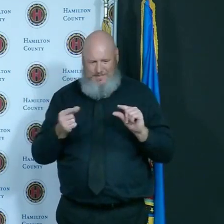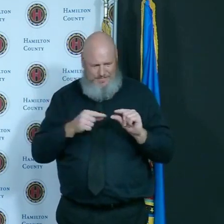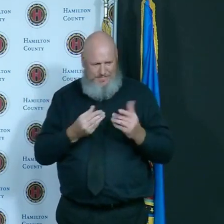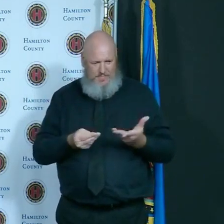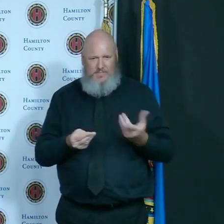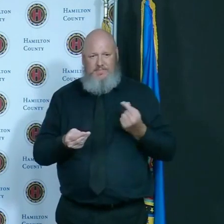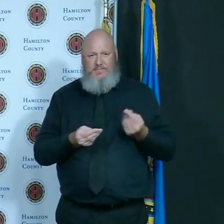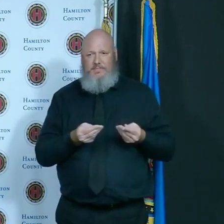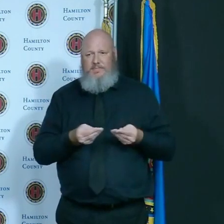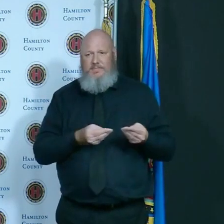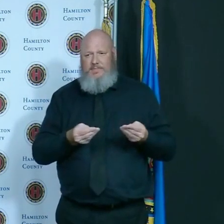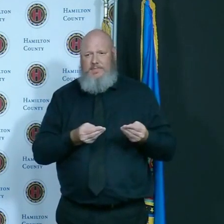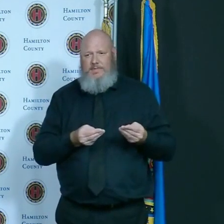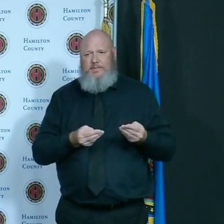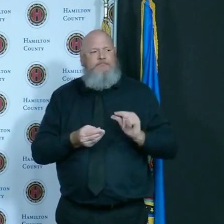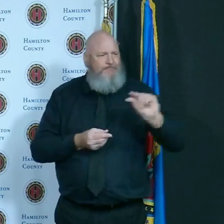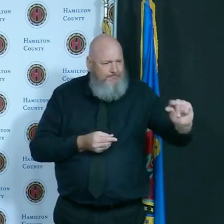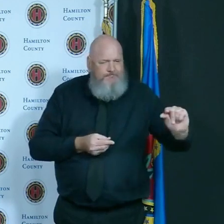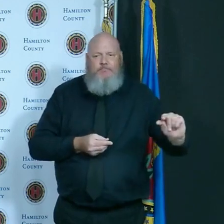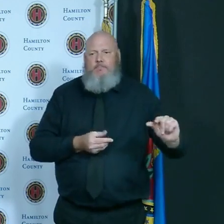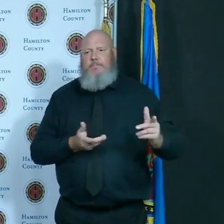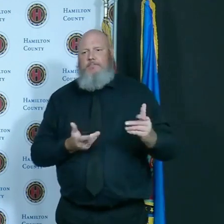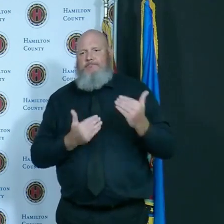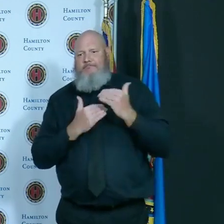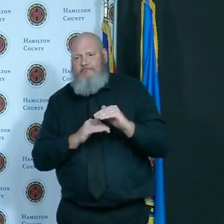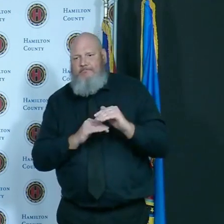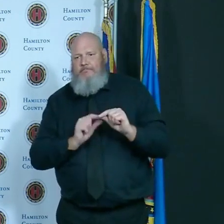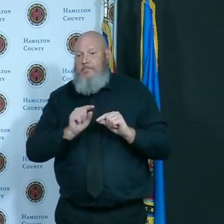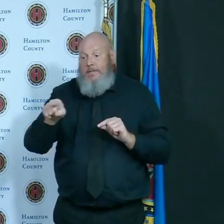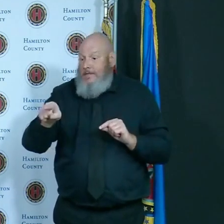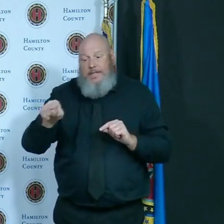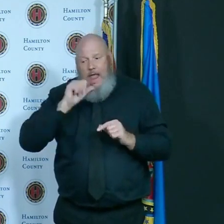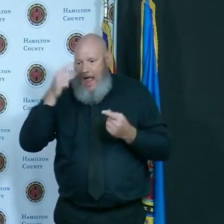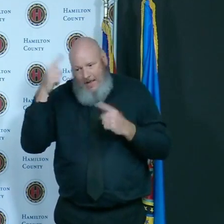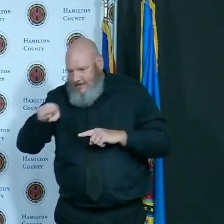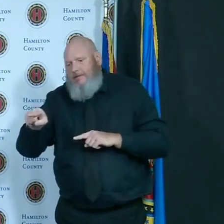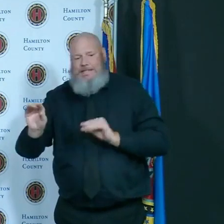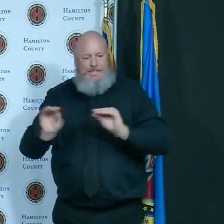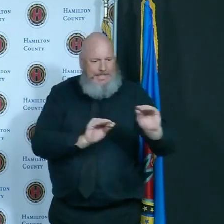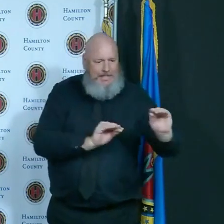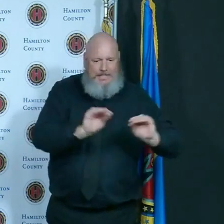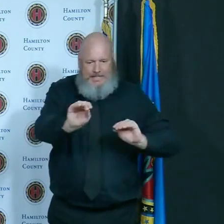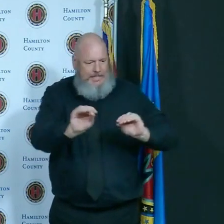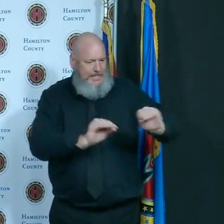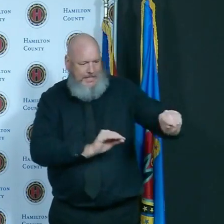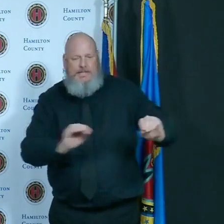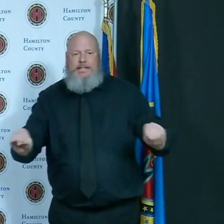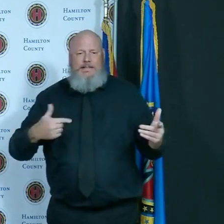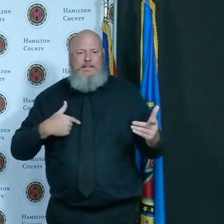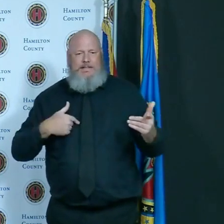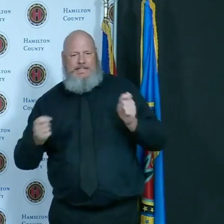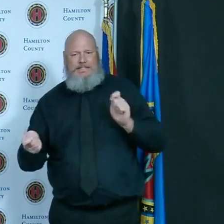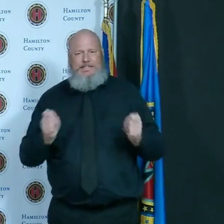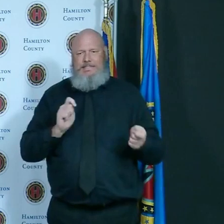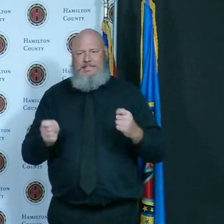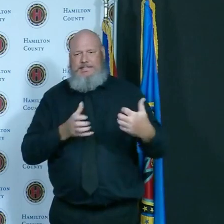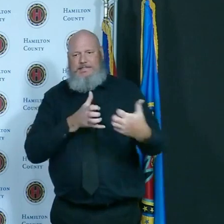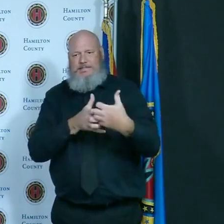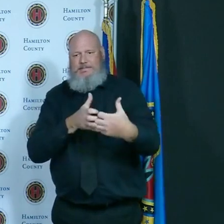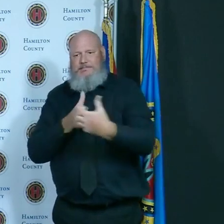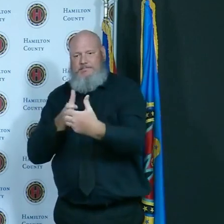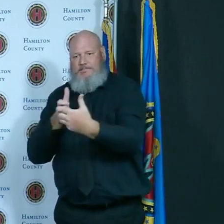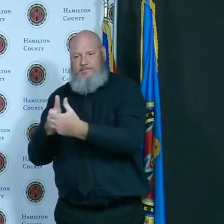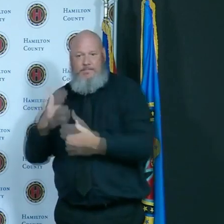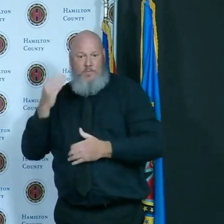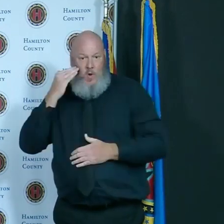And so we are able to move some of those dollars out the door, and we've done that. So when you talk about PPE, the masks, the